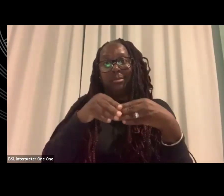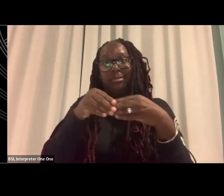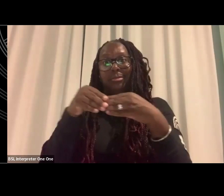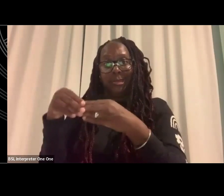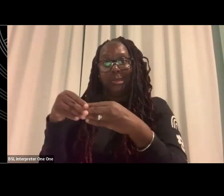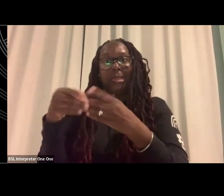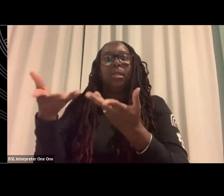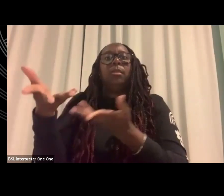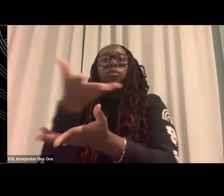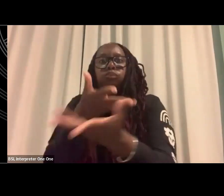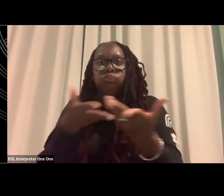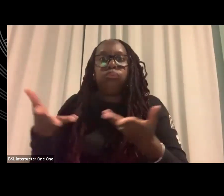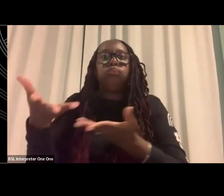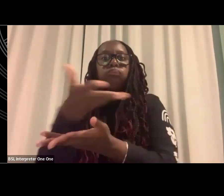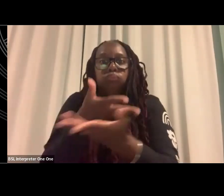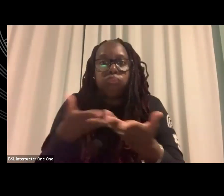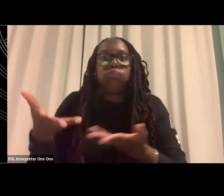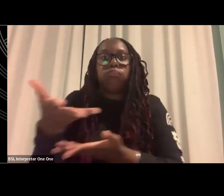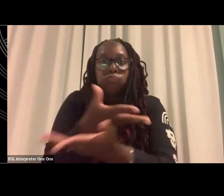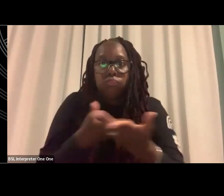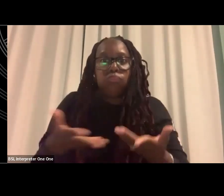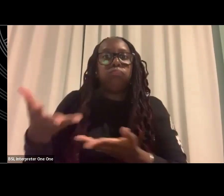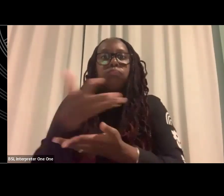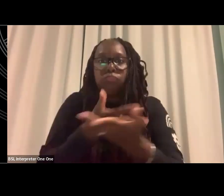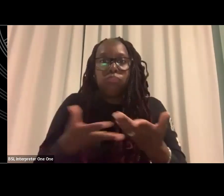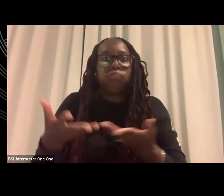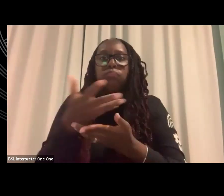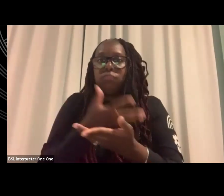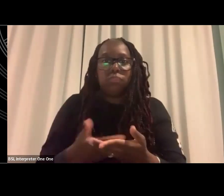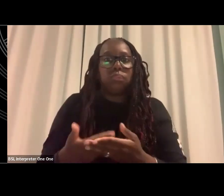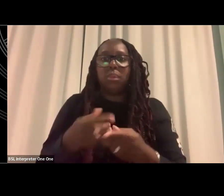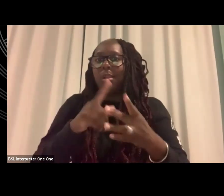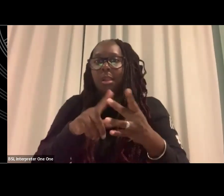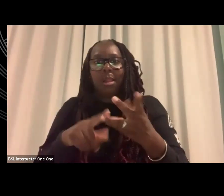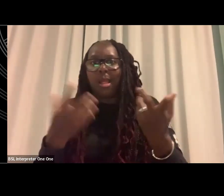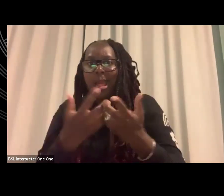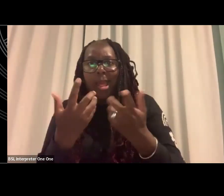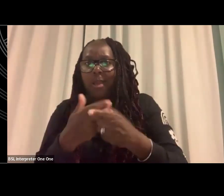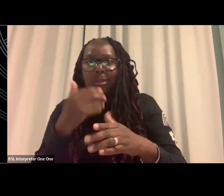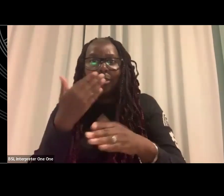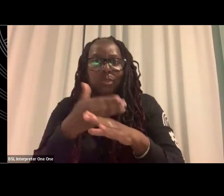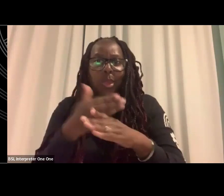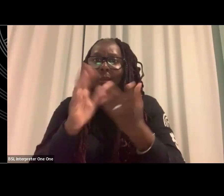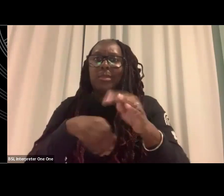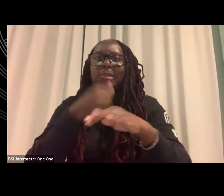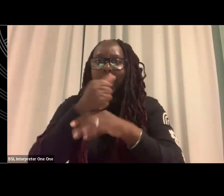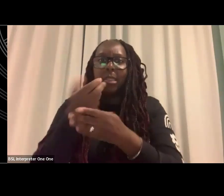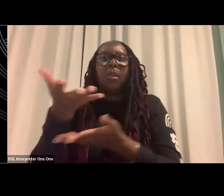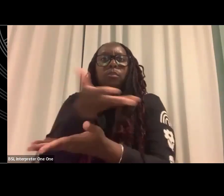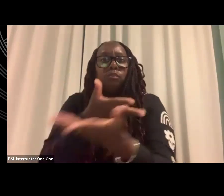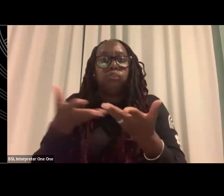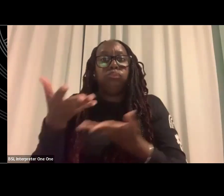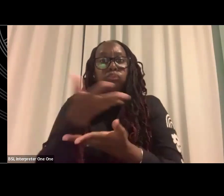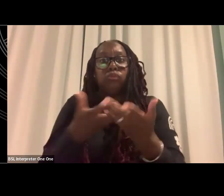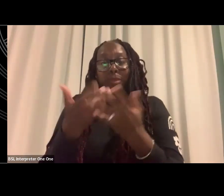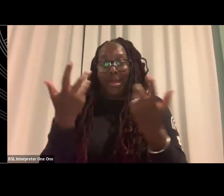time talking about the significance and the resonance of donut economics. So it seems really fitting to have